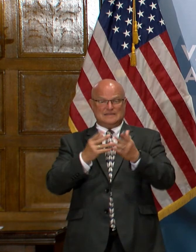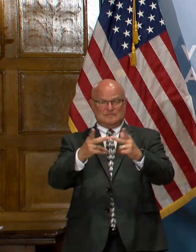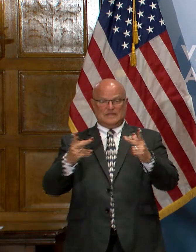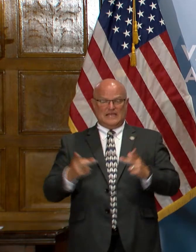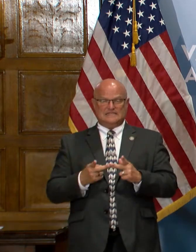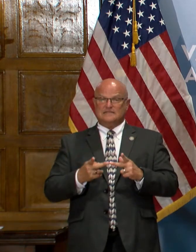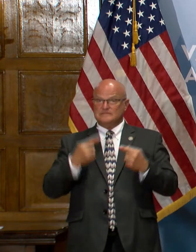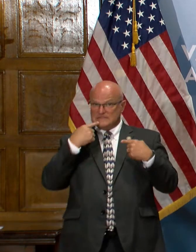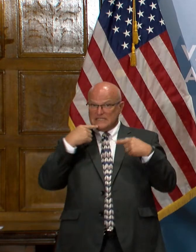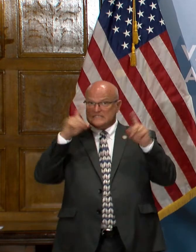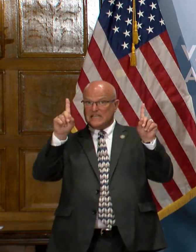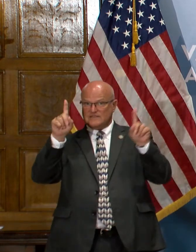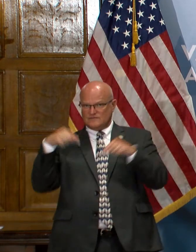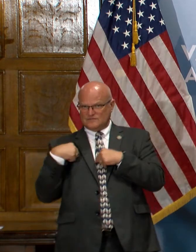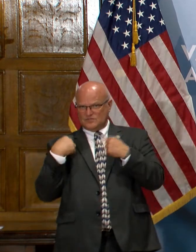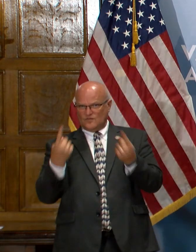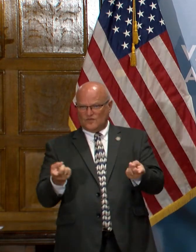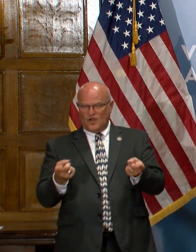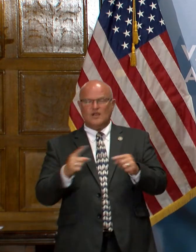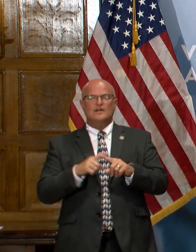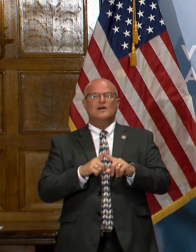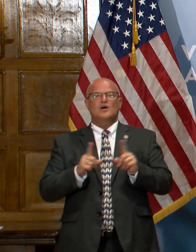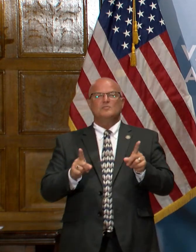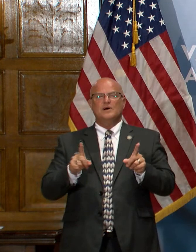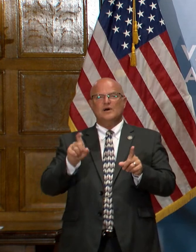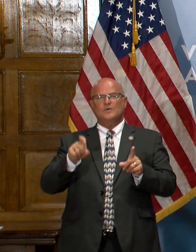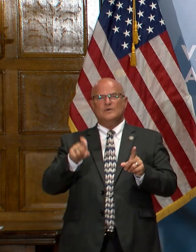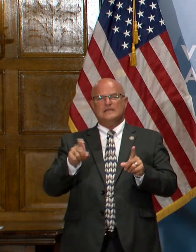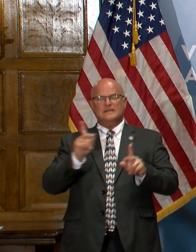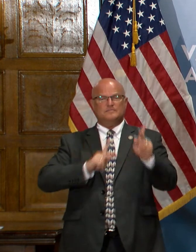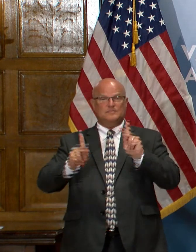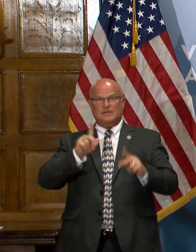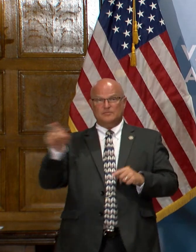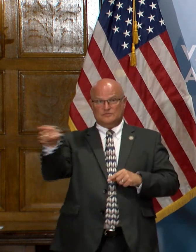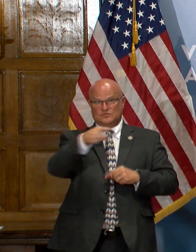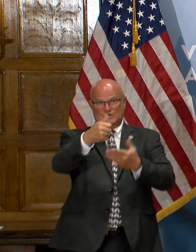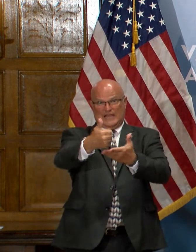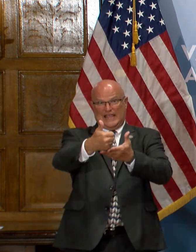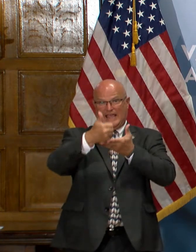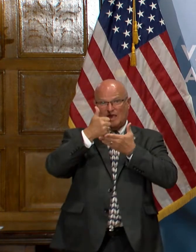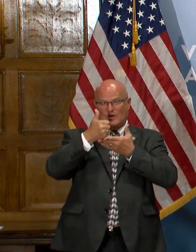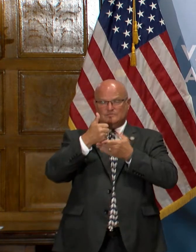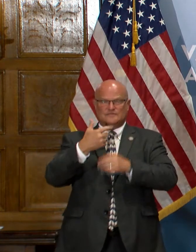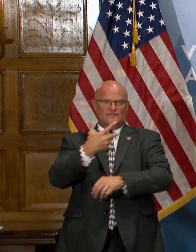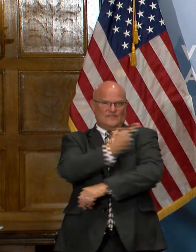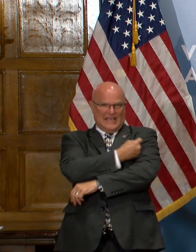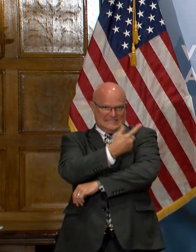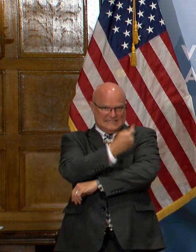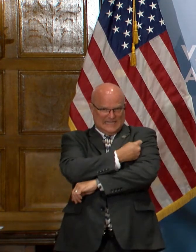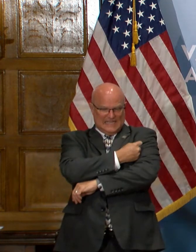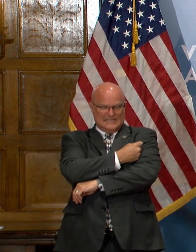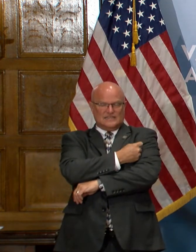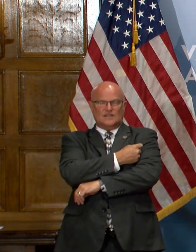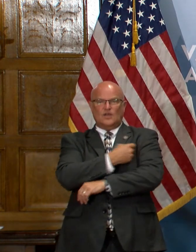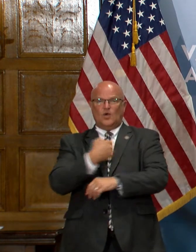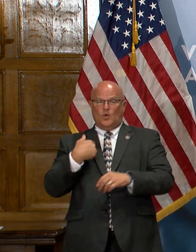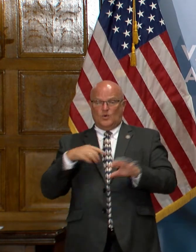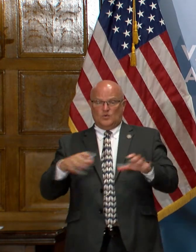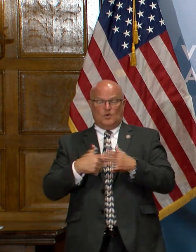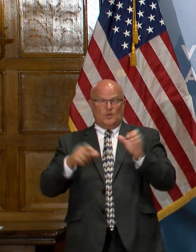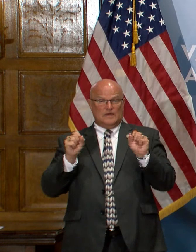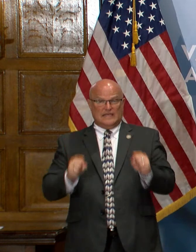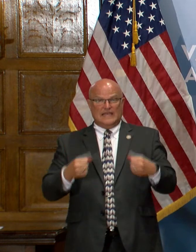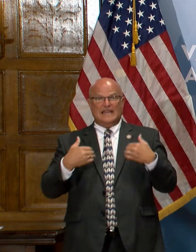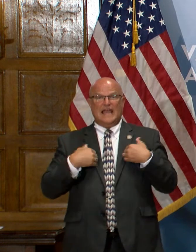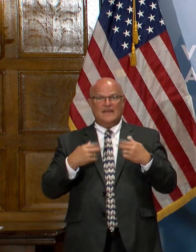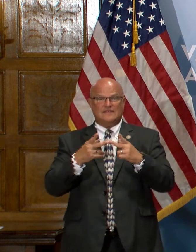and we've been successful thus far, but we need everybody's help to get vaccinated. We're doing all we can in terms